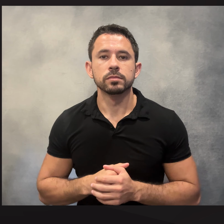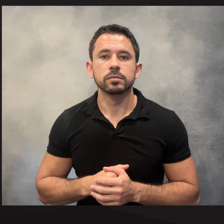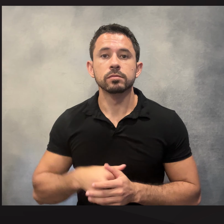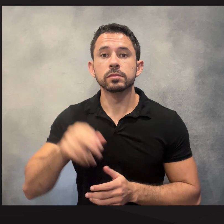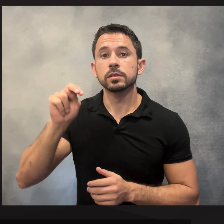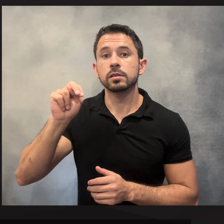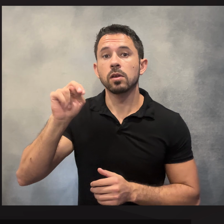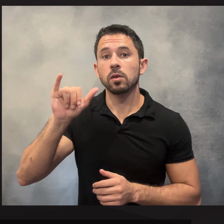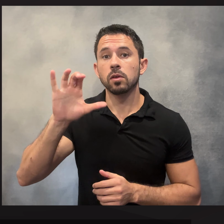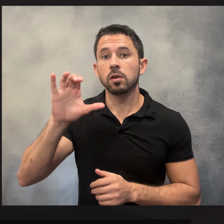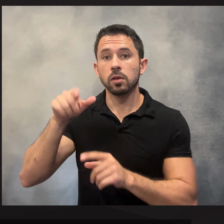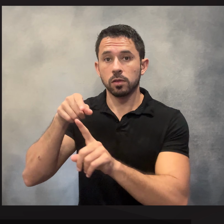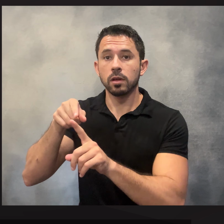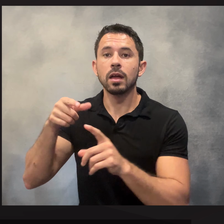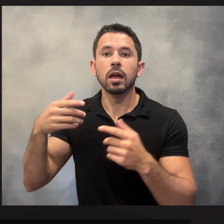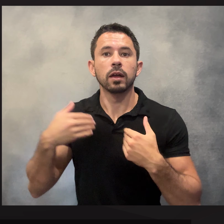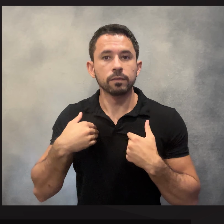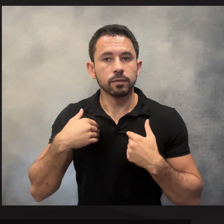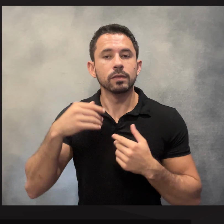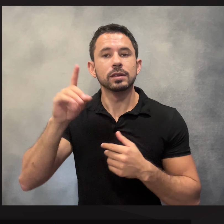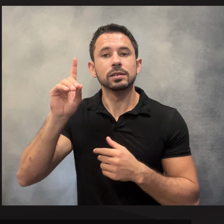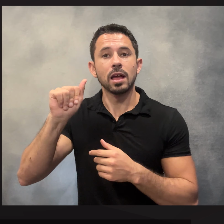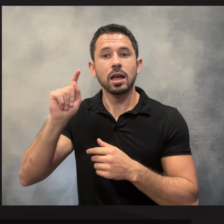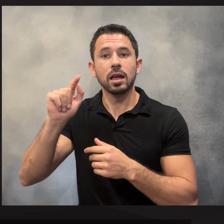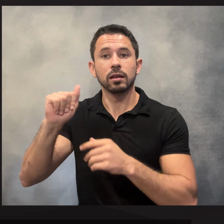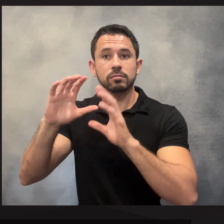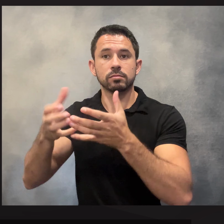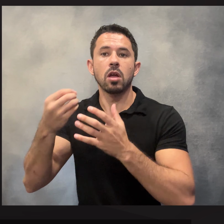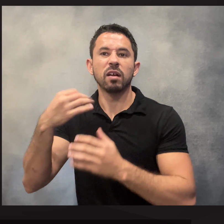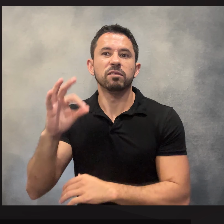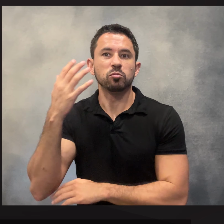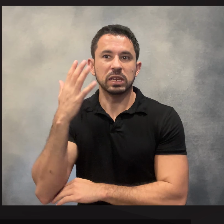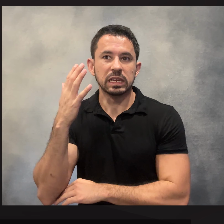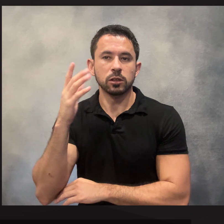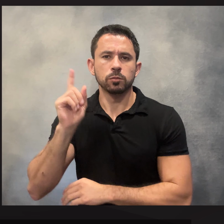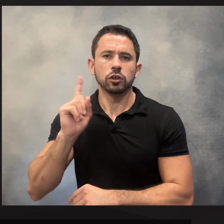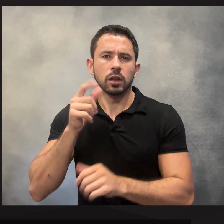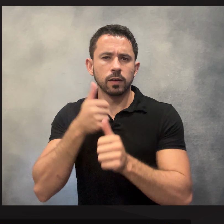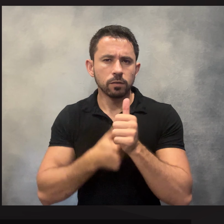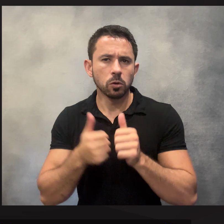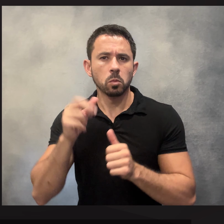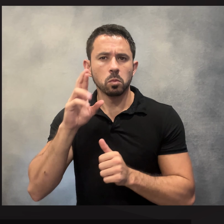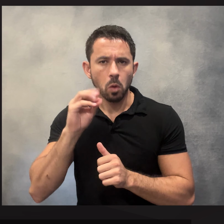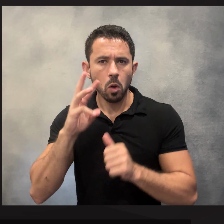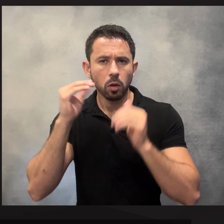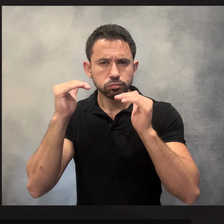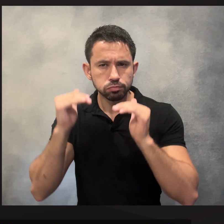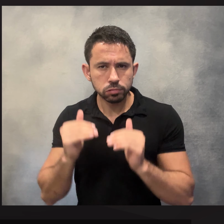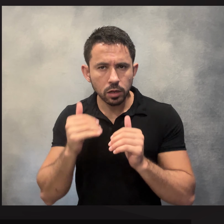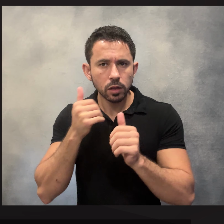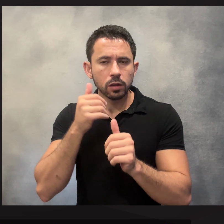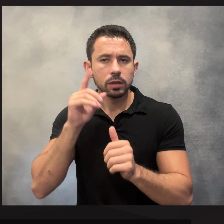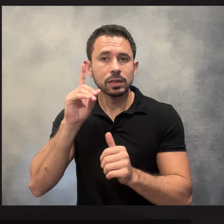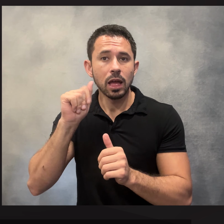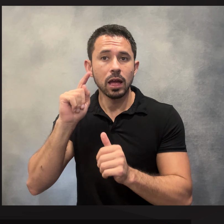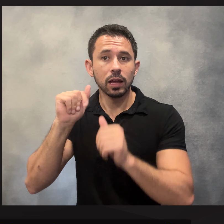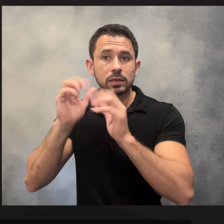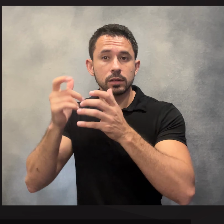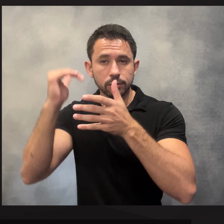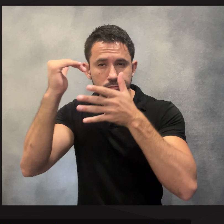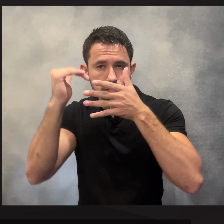New York City has a data set of trees, where every row in the database is a different tree.